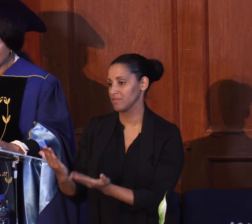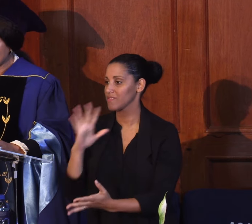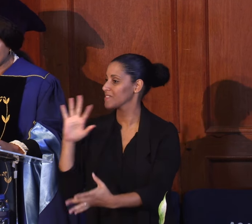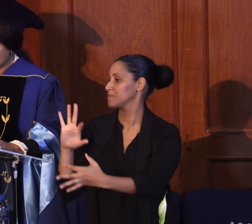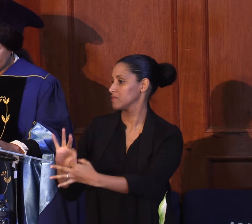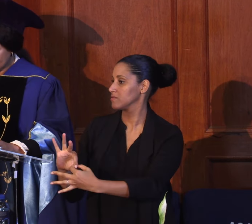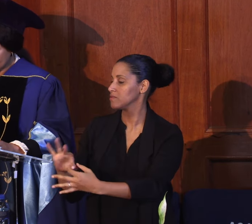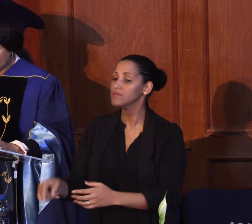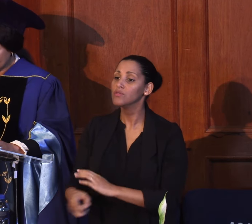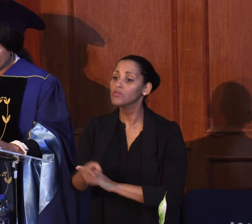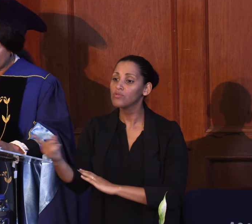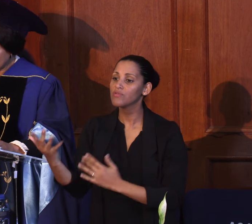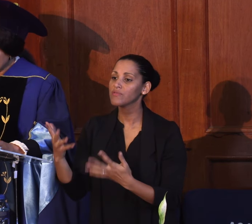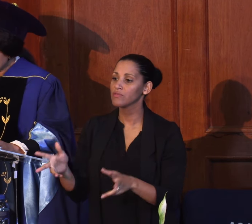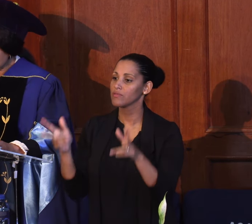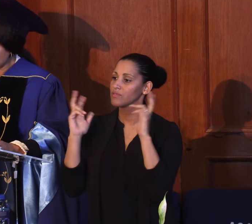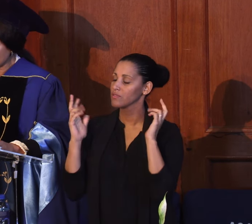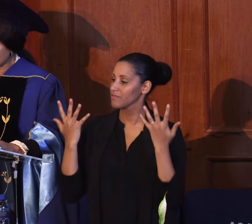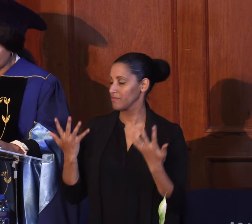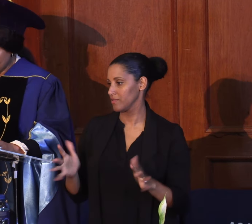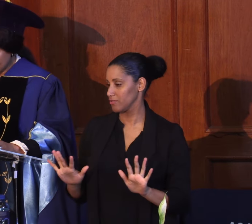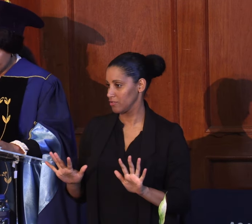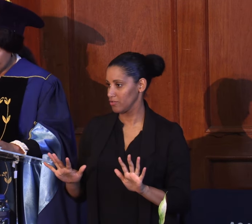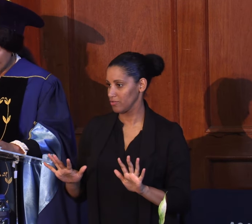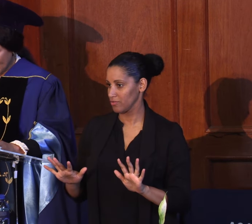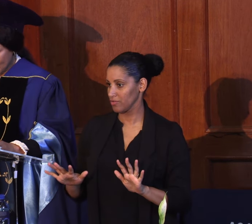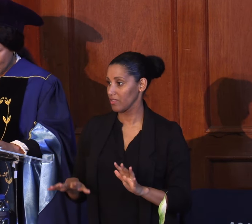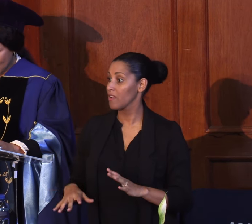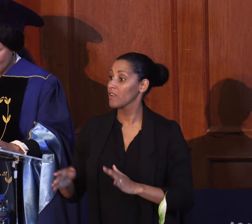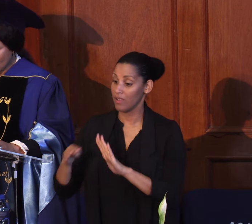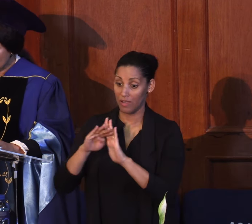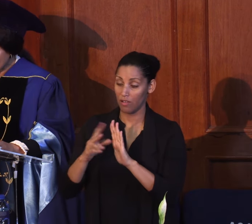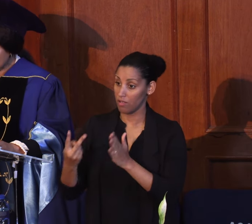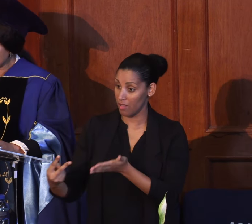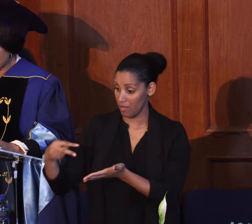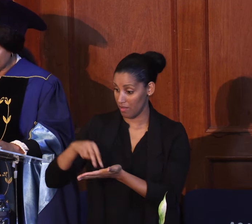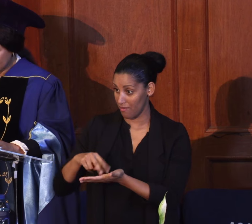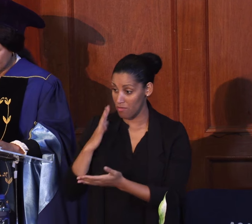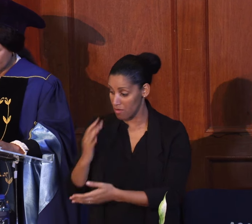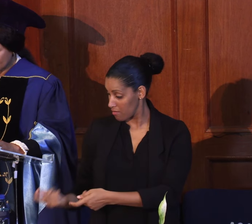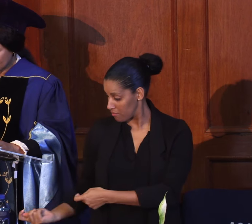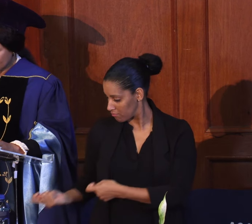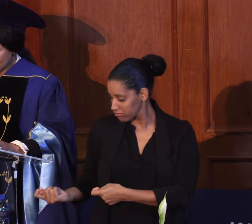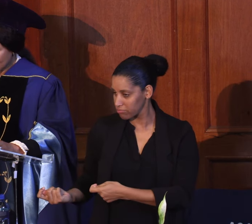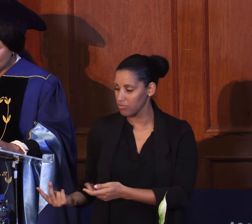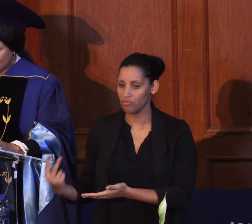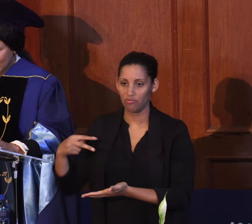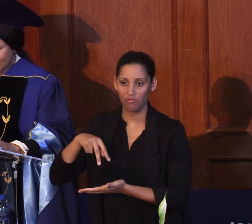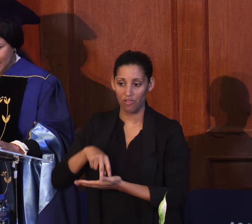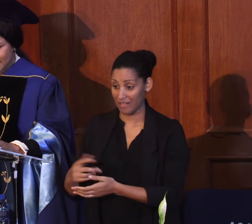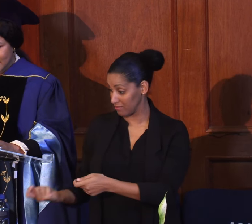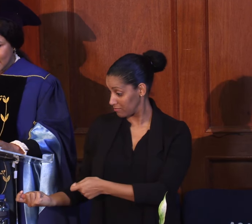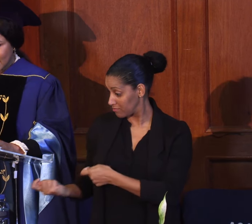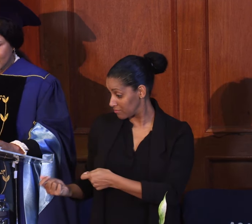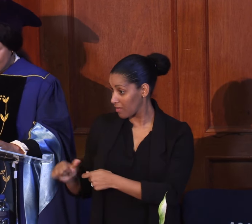You've heard the phrase, lift as you rise. When you lift others, you will find